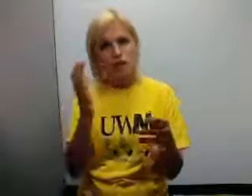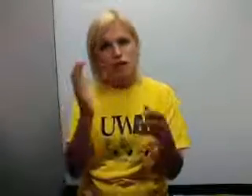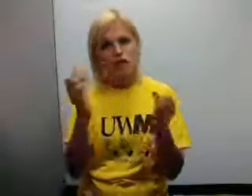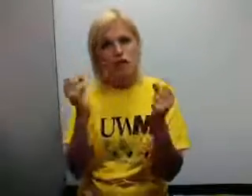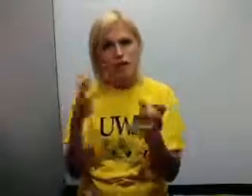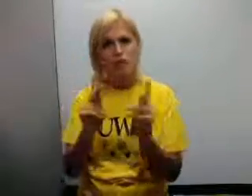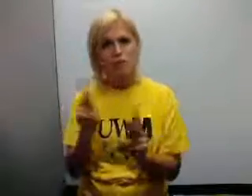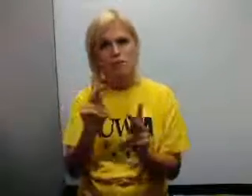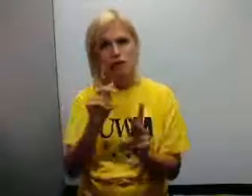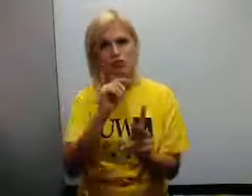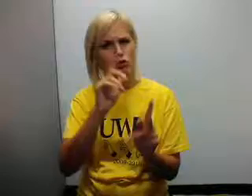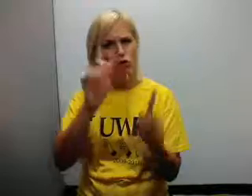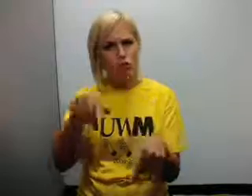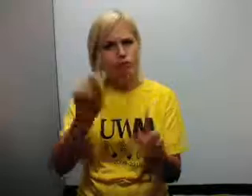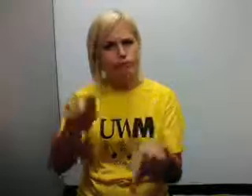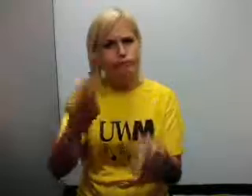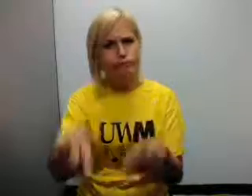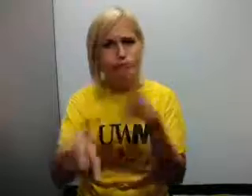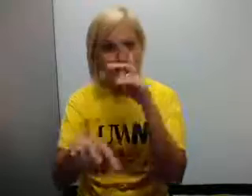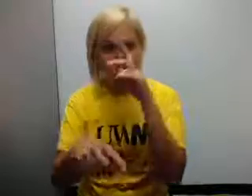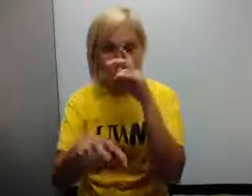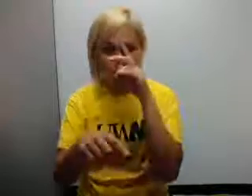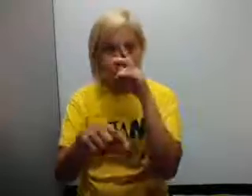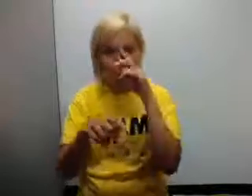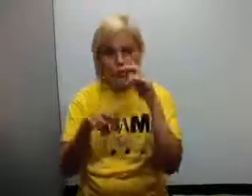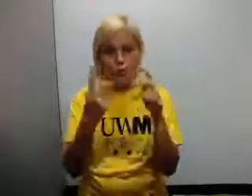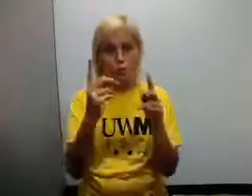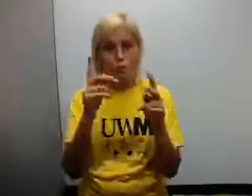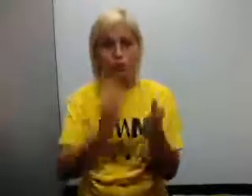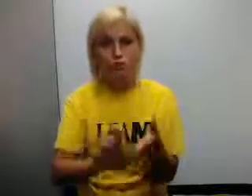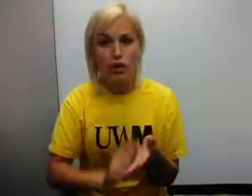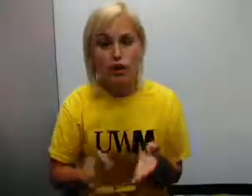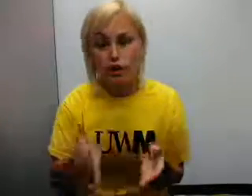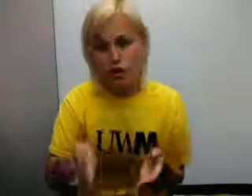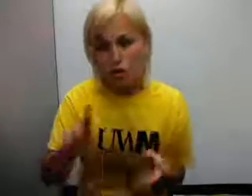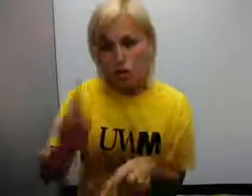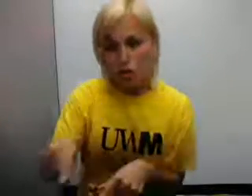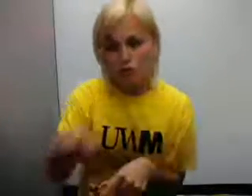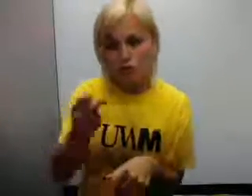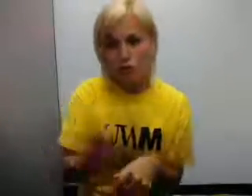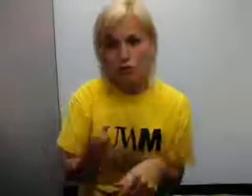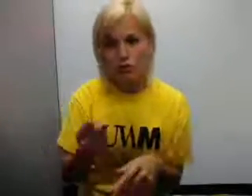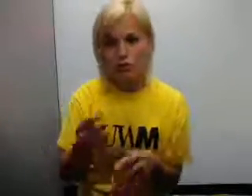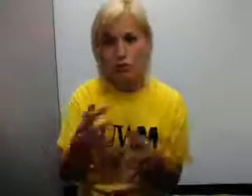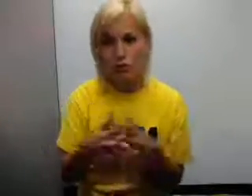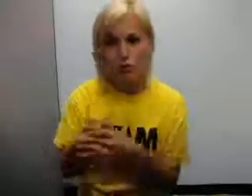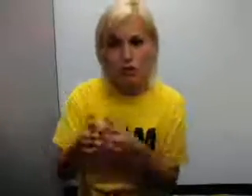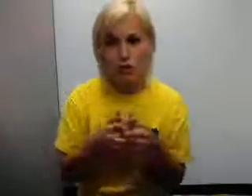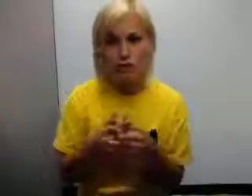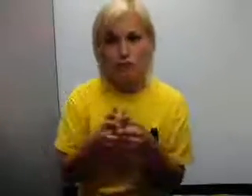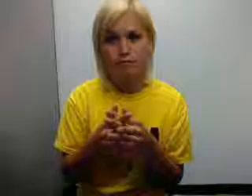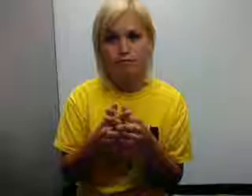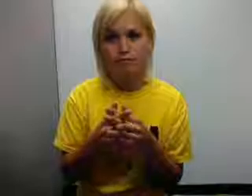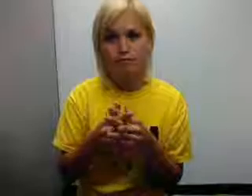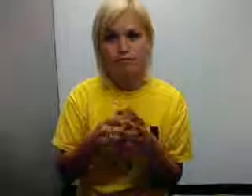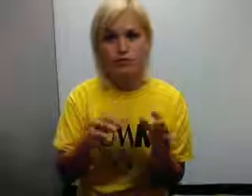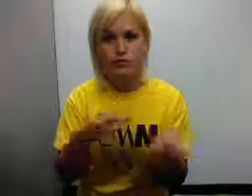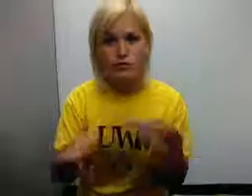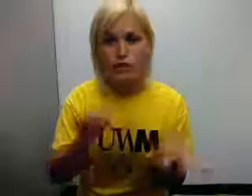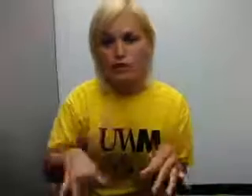to illustrate contrast he has found in Central America. Mary Manning uses the theater to highlight